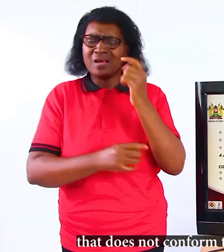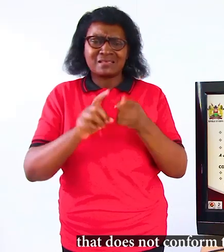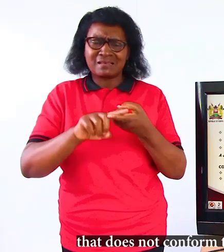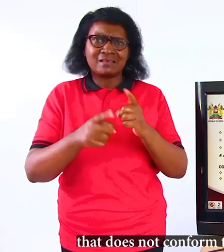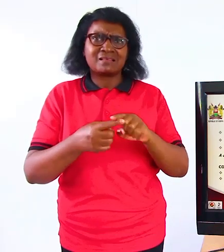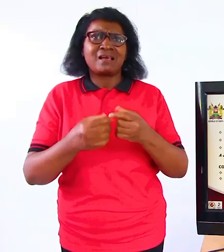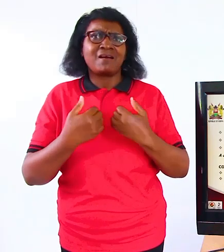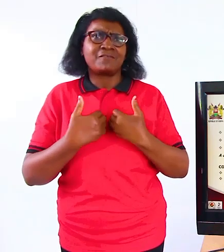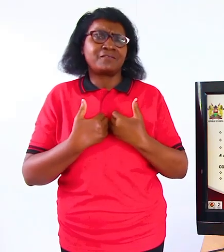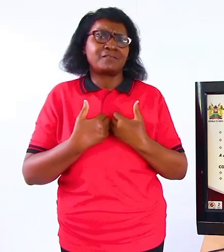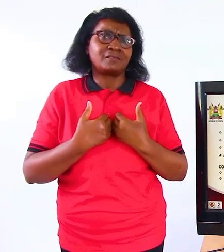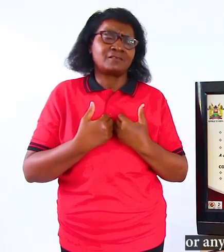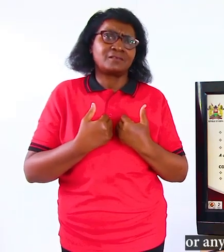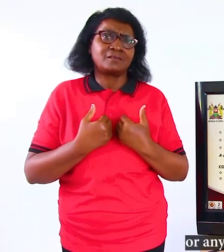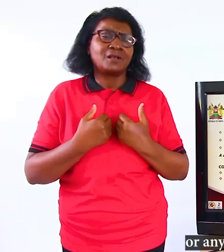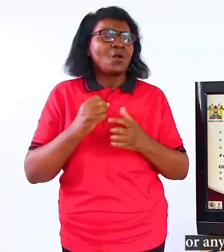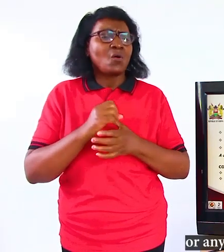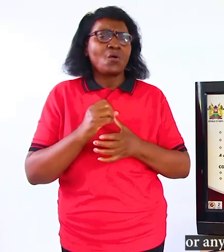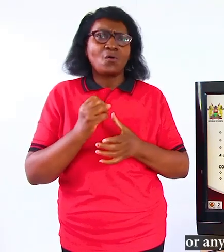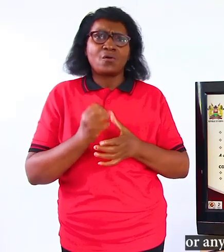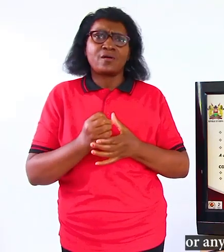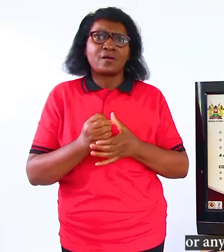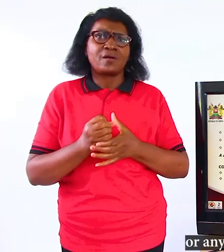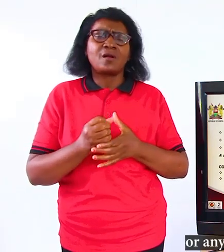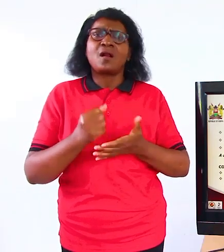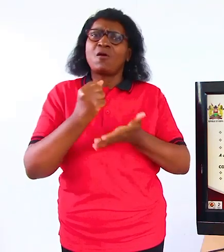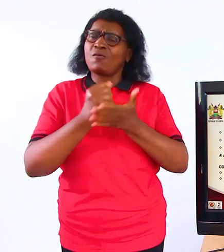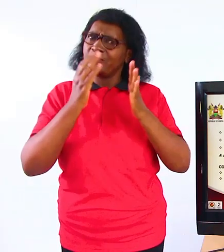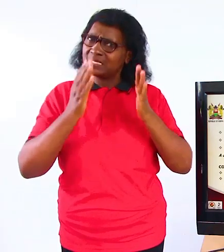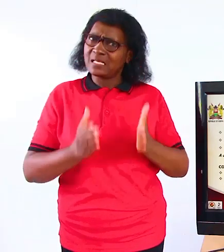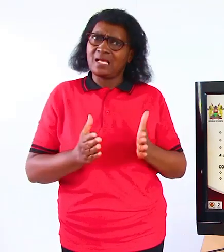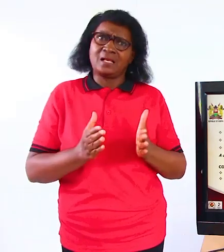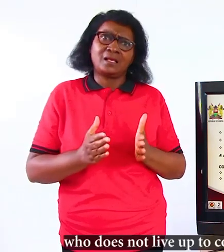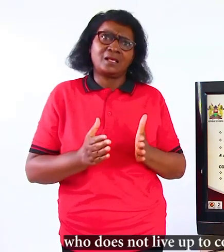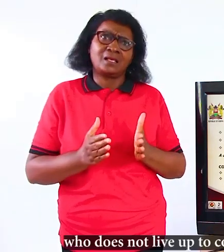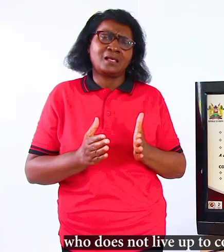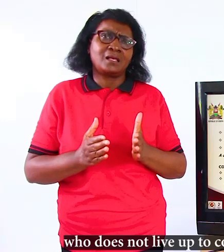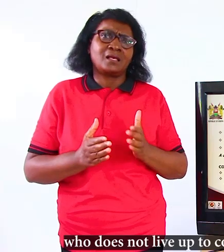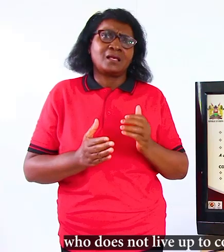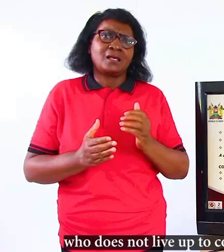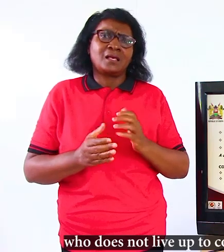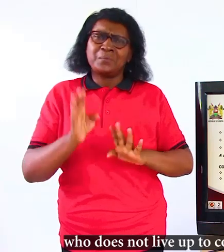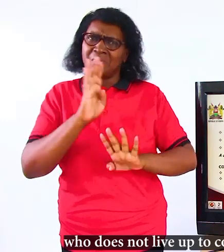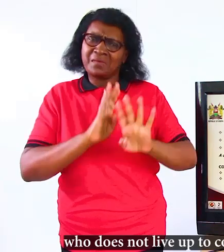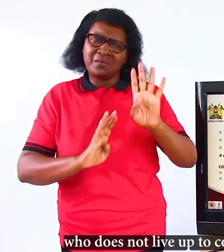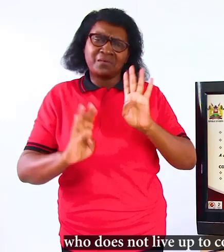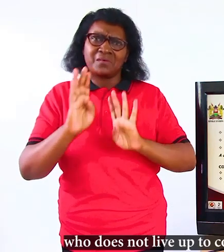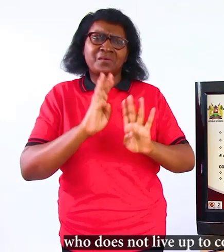standards, or any officer who does not live up to commitment to